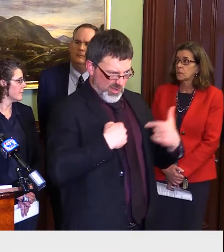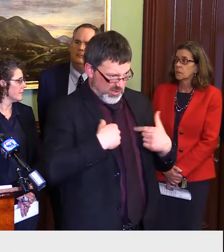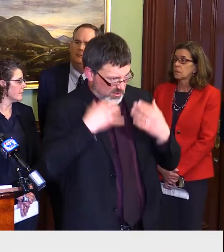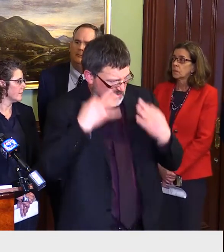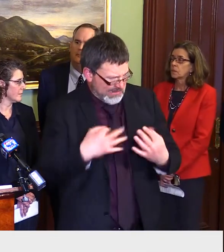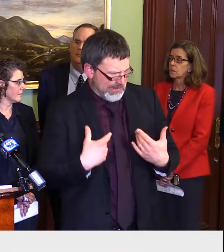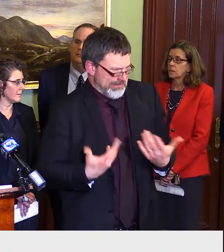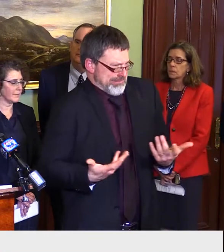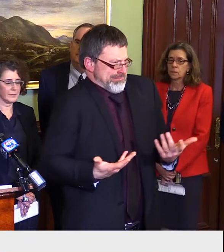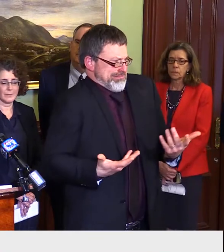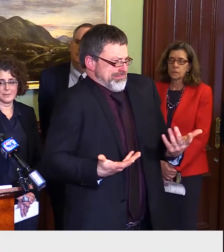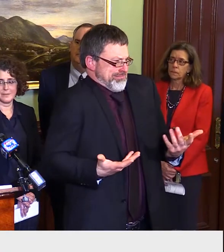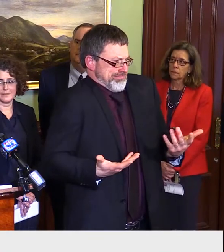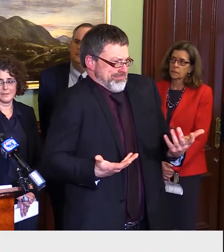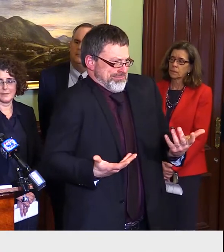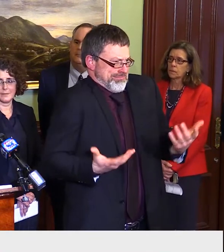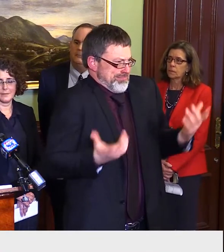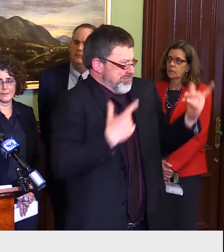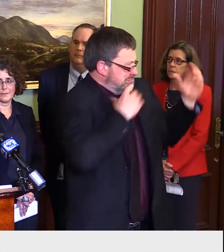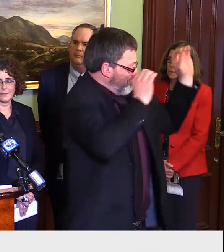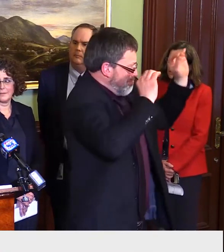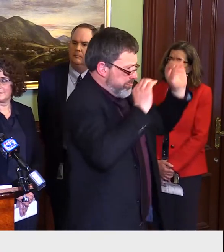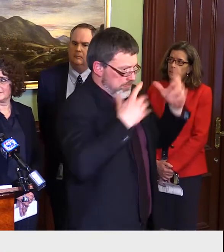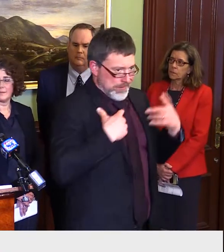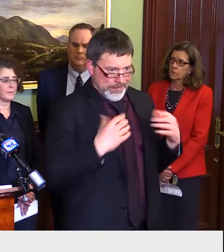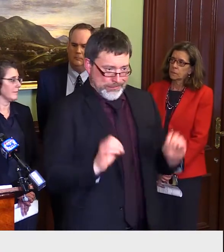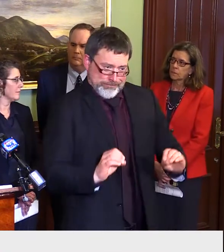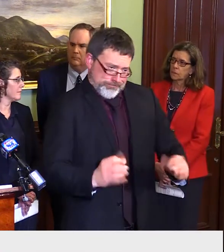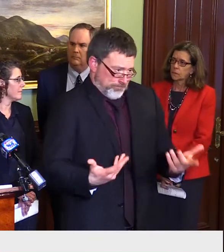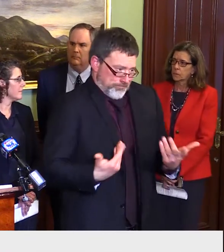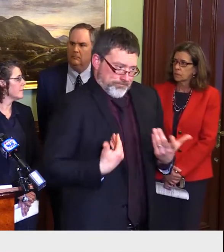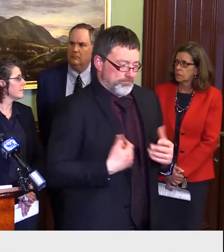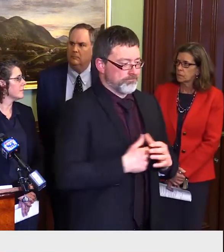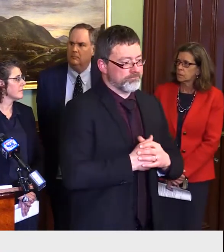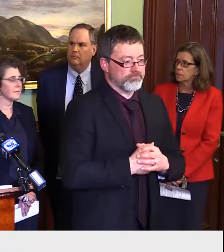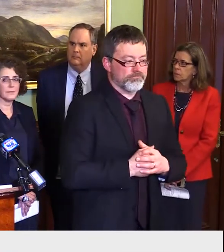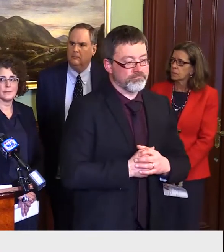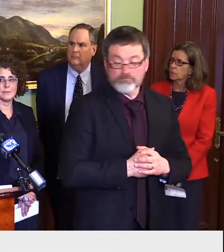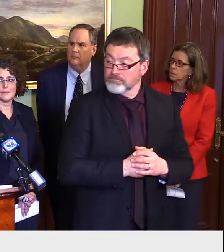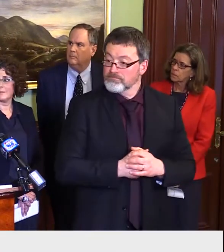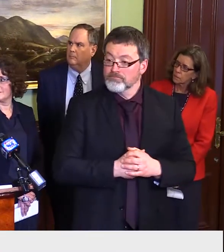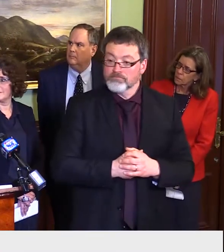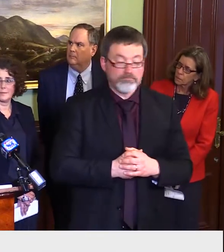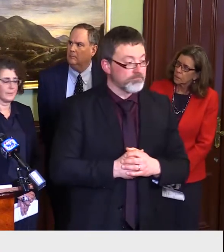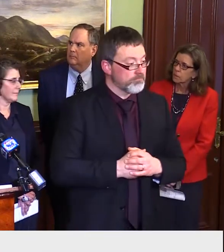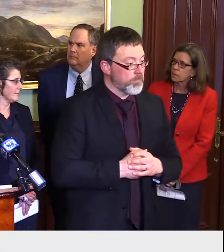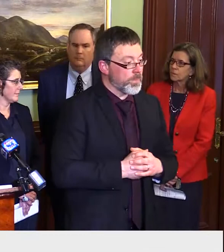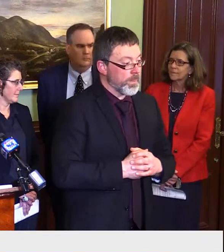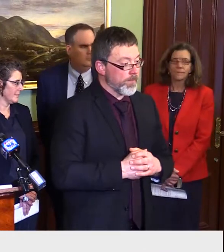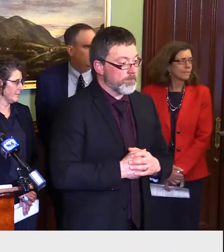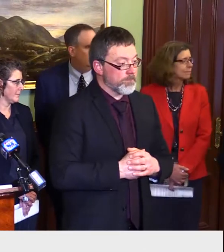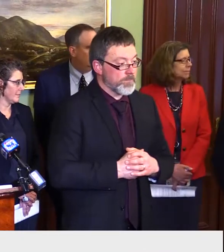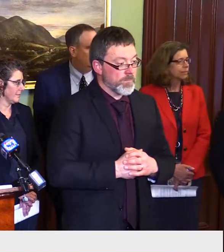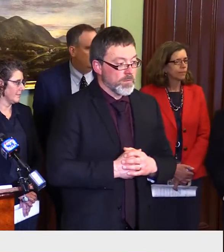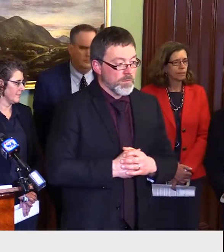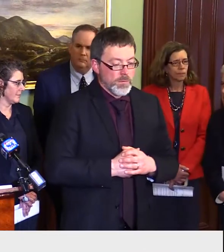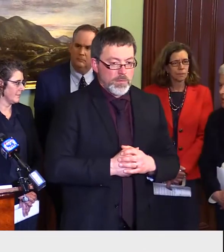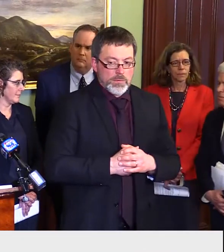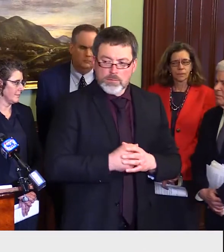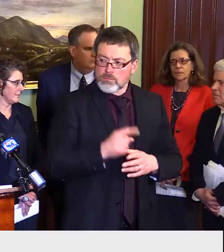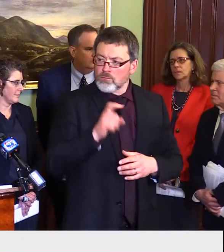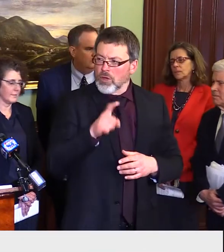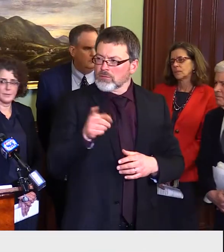I mean, what's the capacity of this gets serious? Yeah, again, you might be able to, somebody else might be the answer, be able to answer